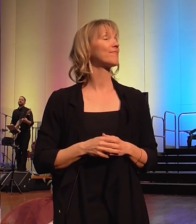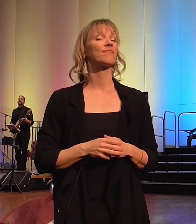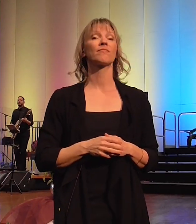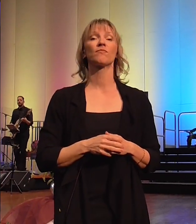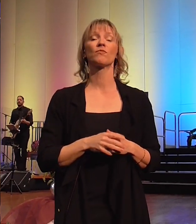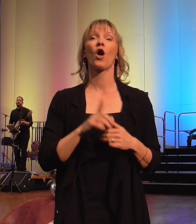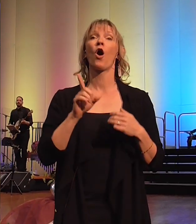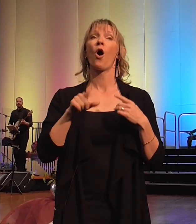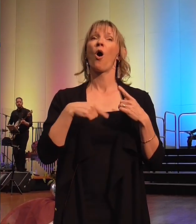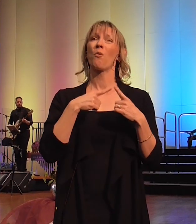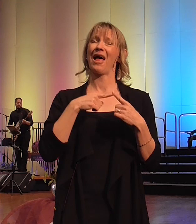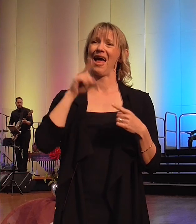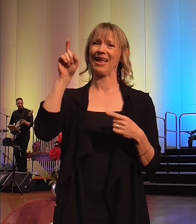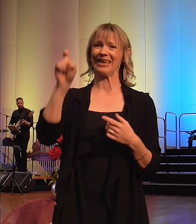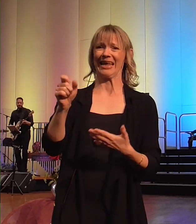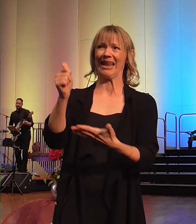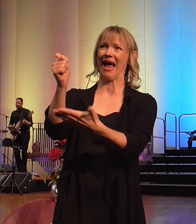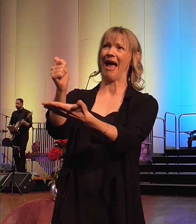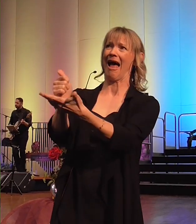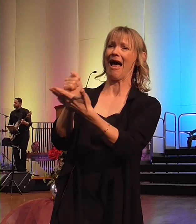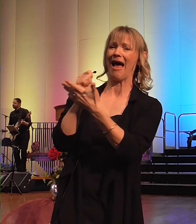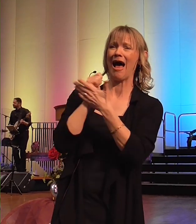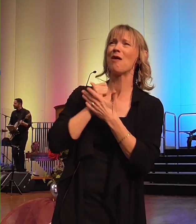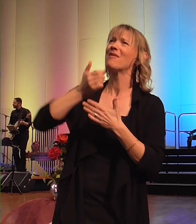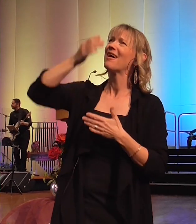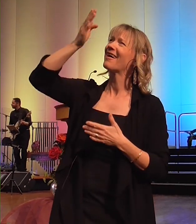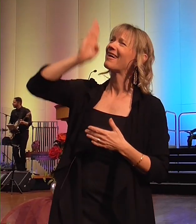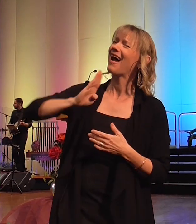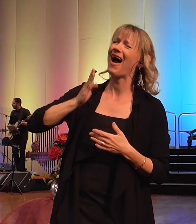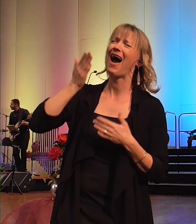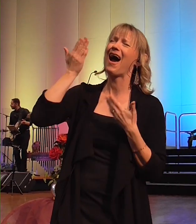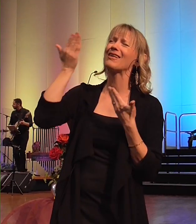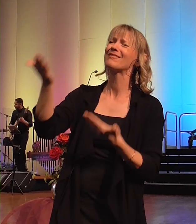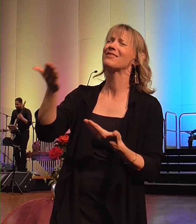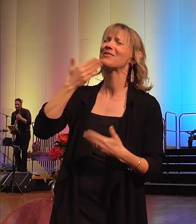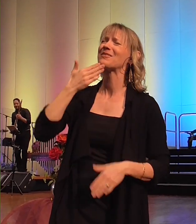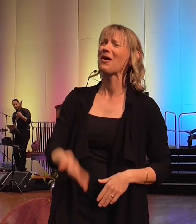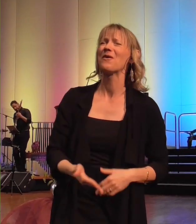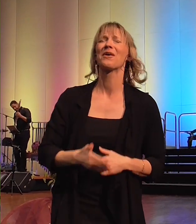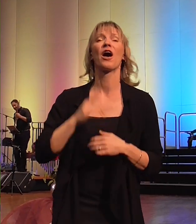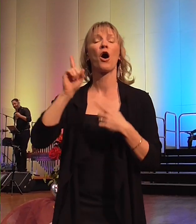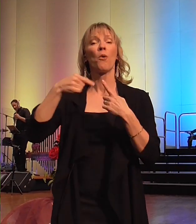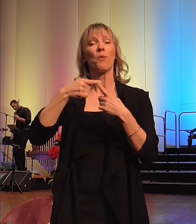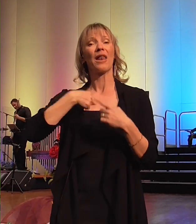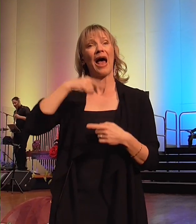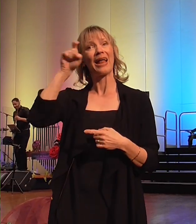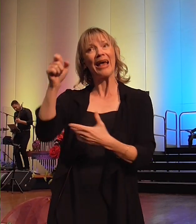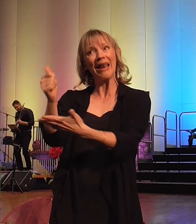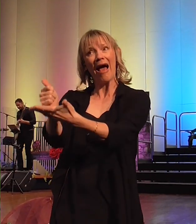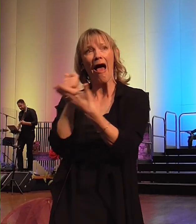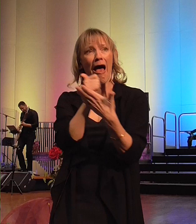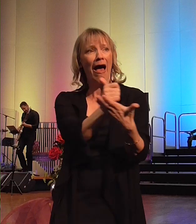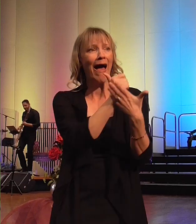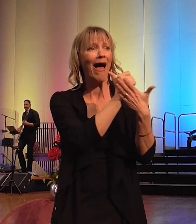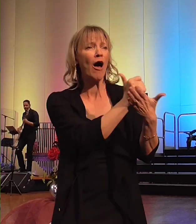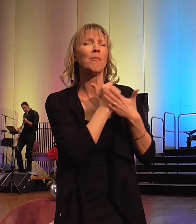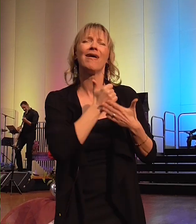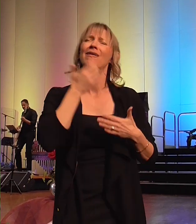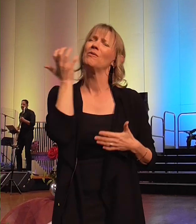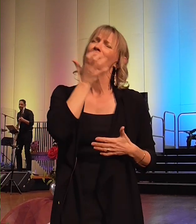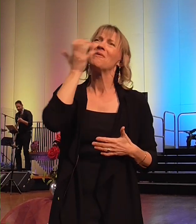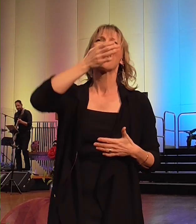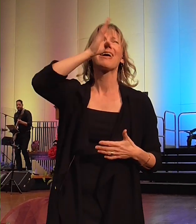When I need a helping hand, God is so good. Yeah. When I need a helping